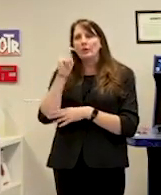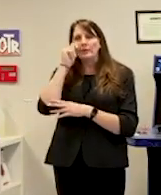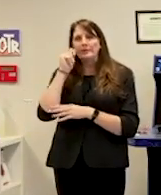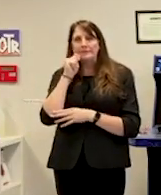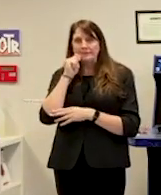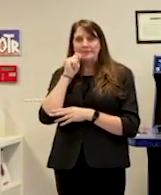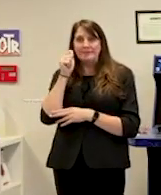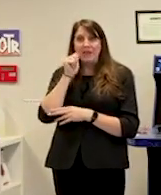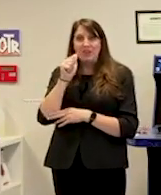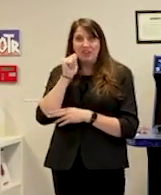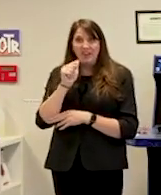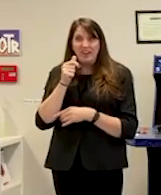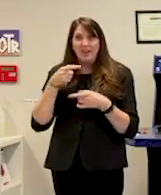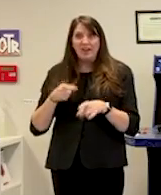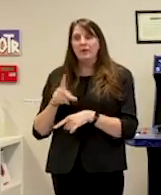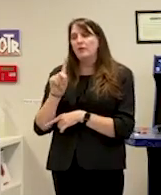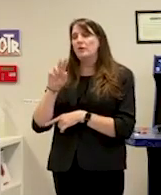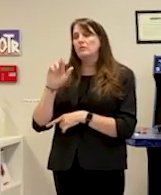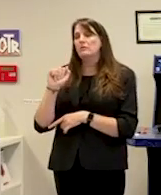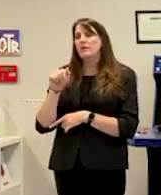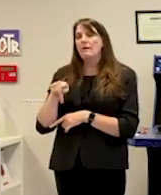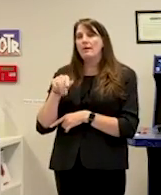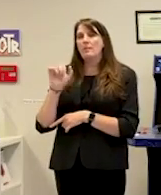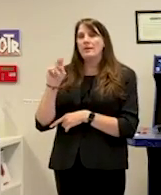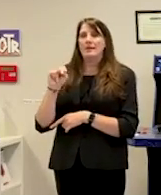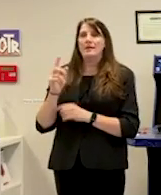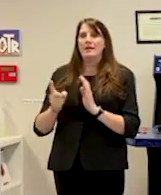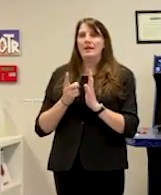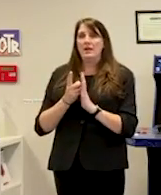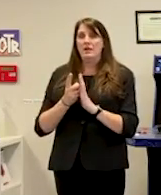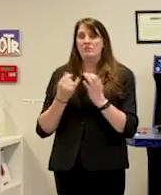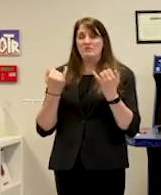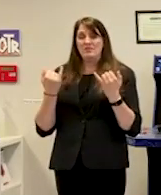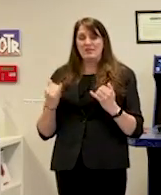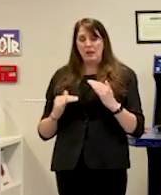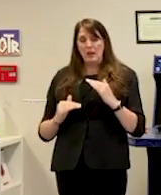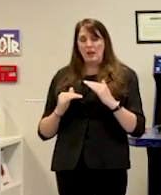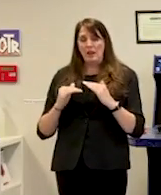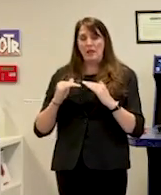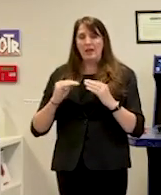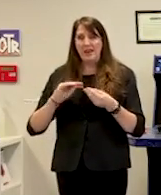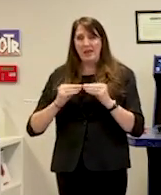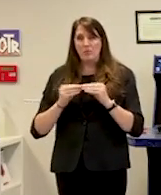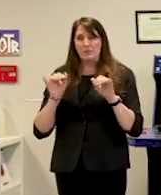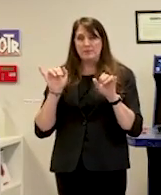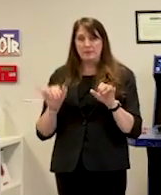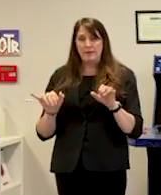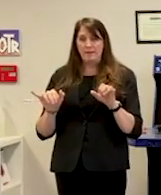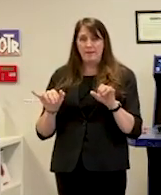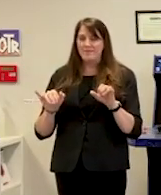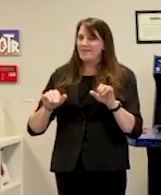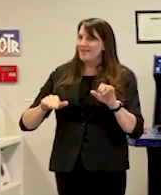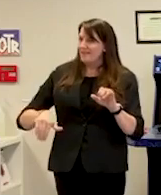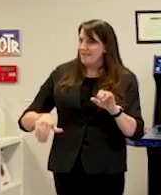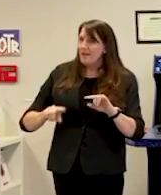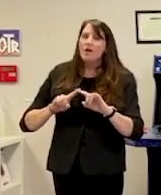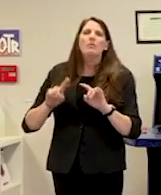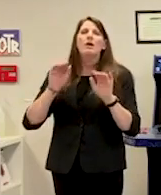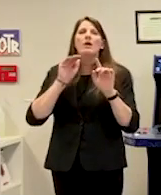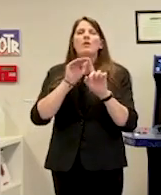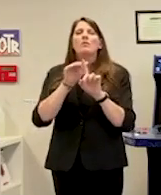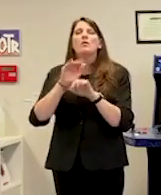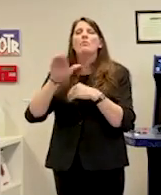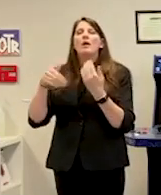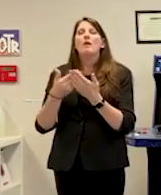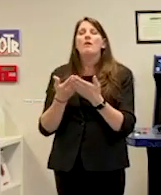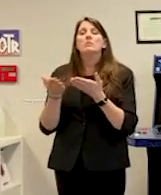hours. And while the center hasn't quite returned to those numbers, we want to remind everybody that it's here, that it serves youth